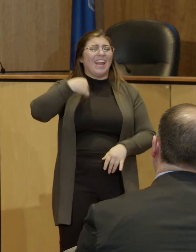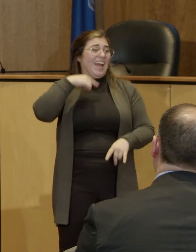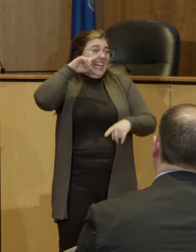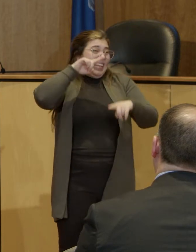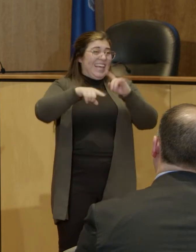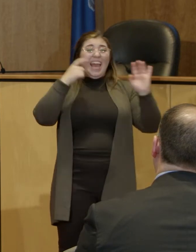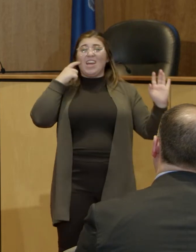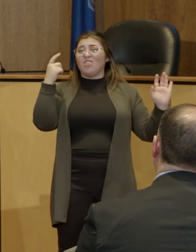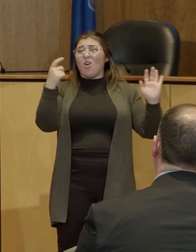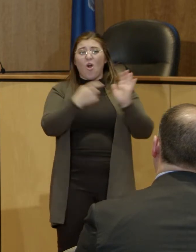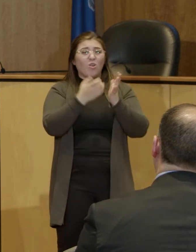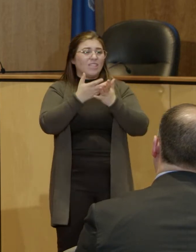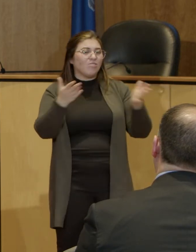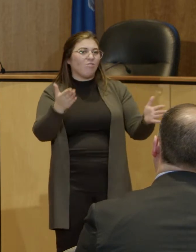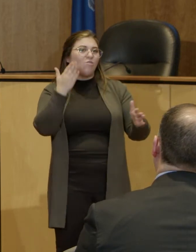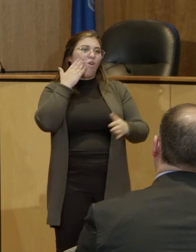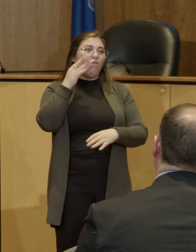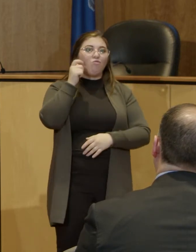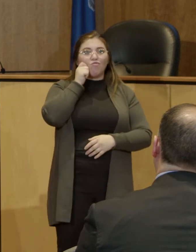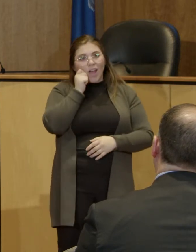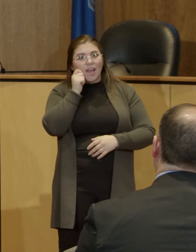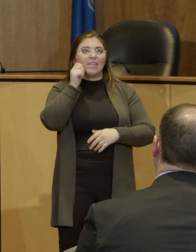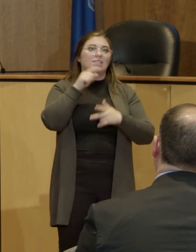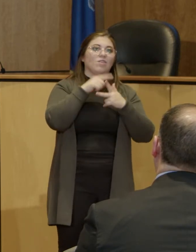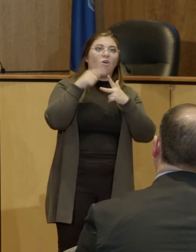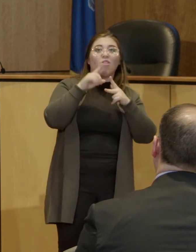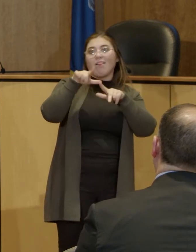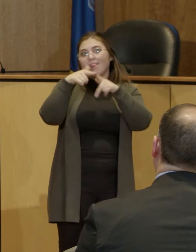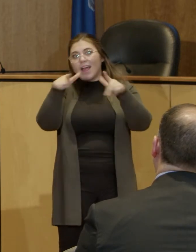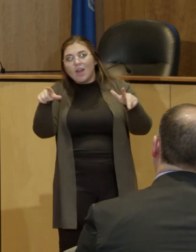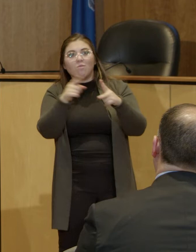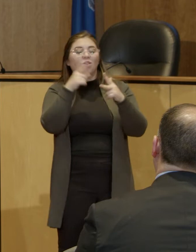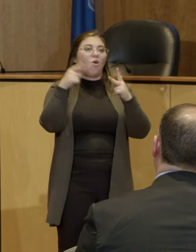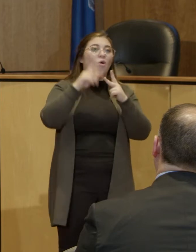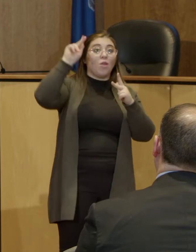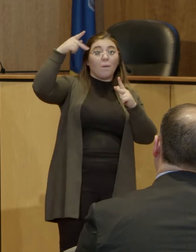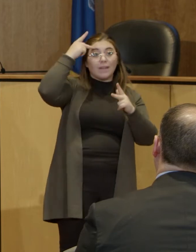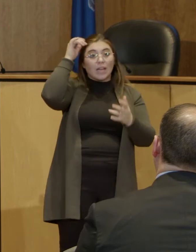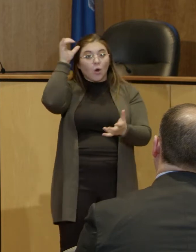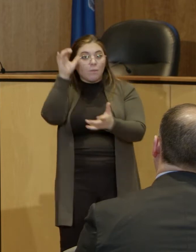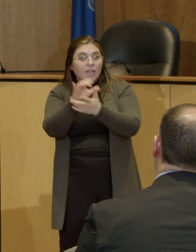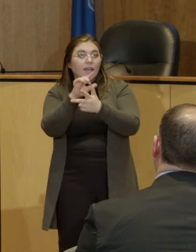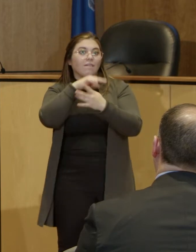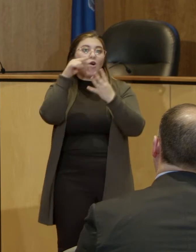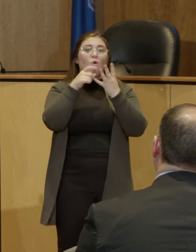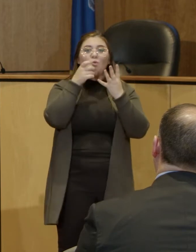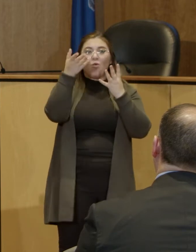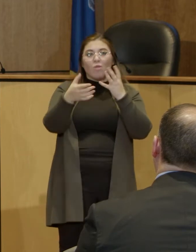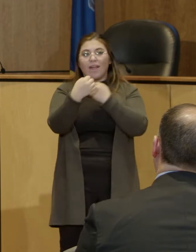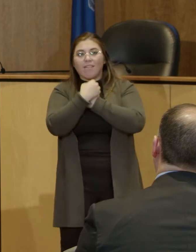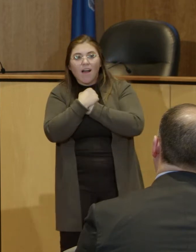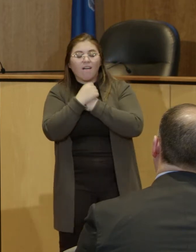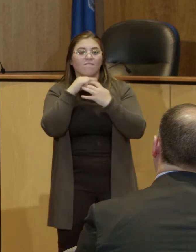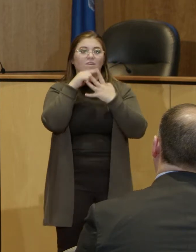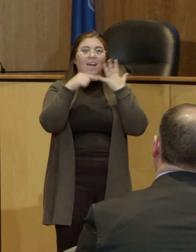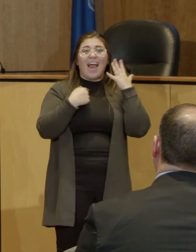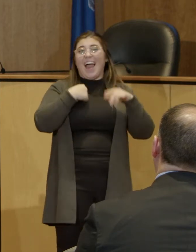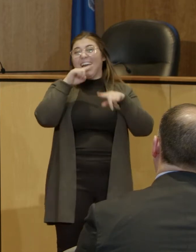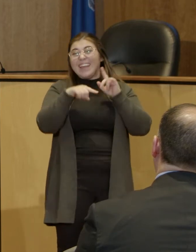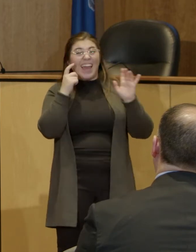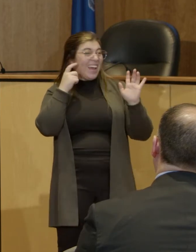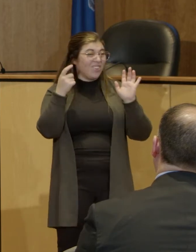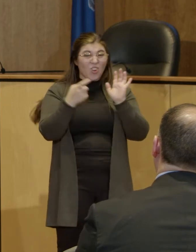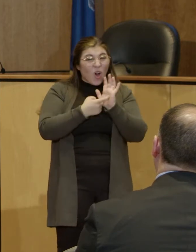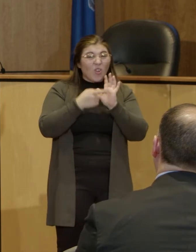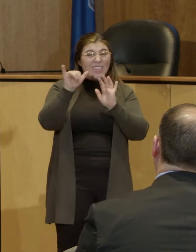can't notice things like their race or their language or their political beliefs or who they love. I can't